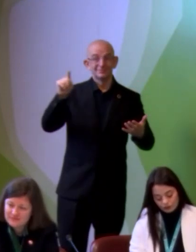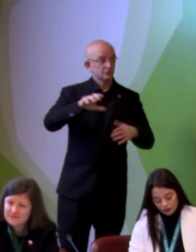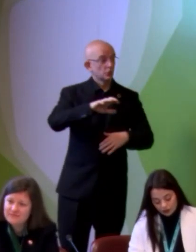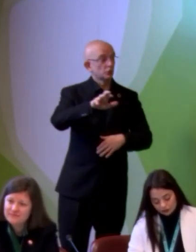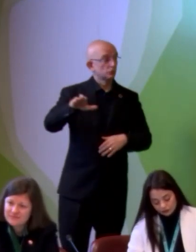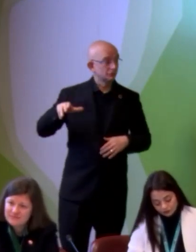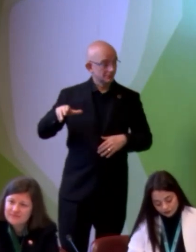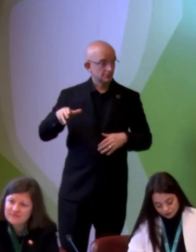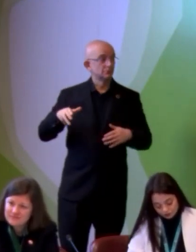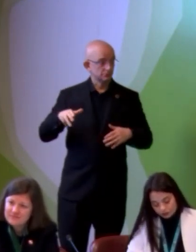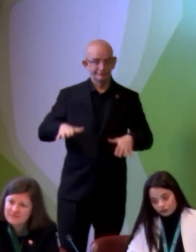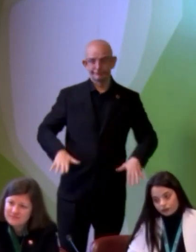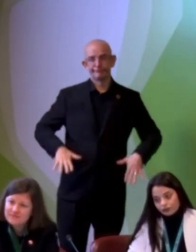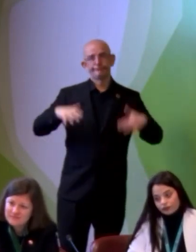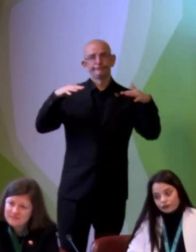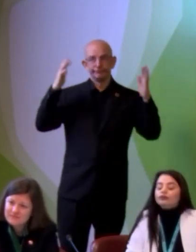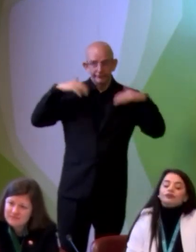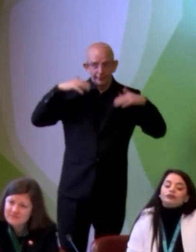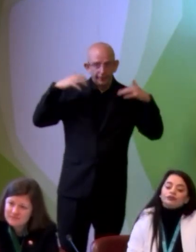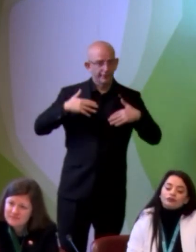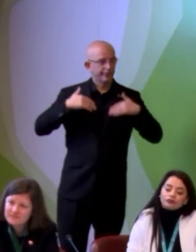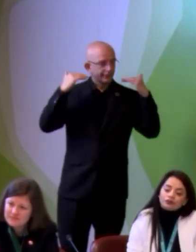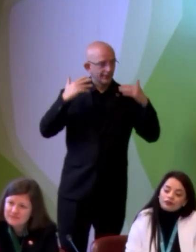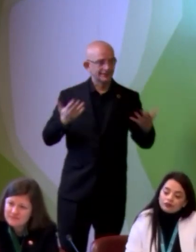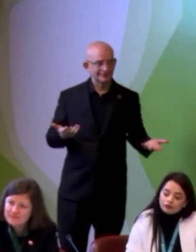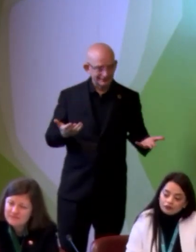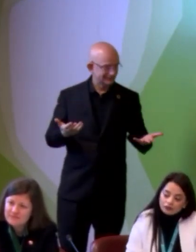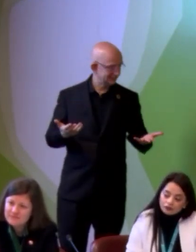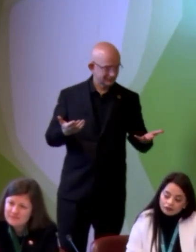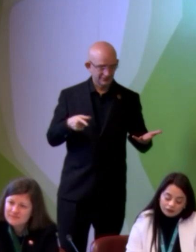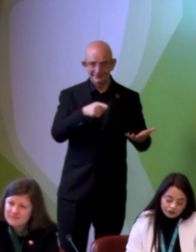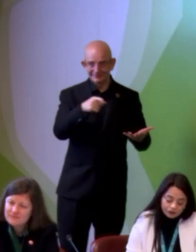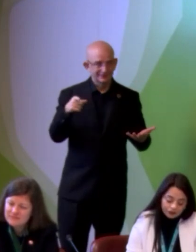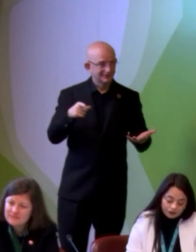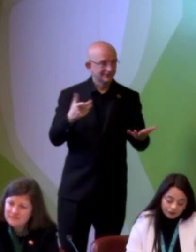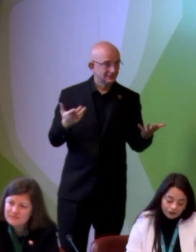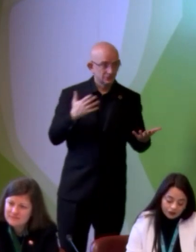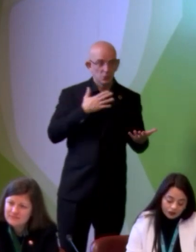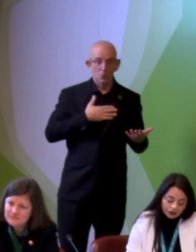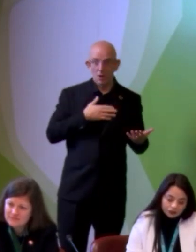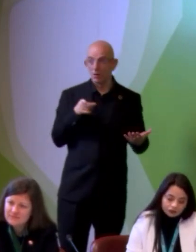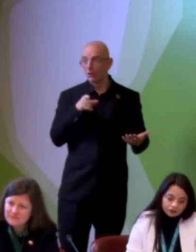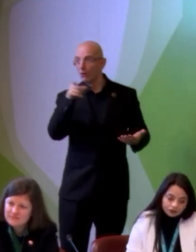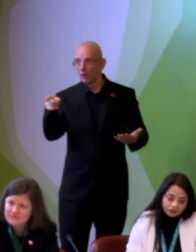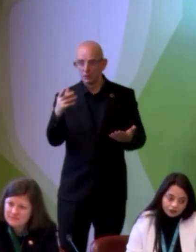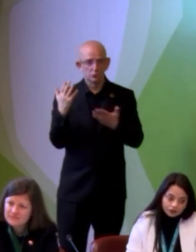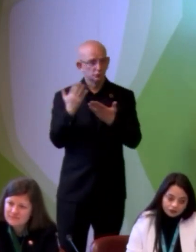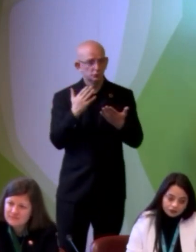are the children who will not have the opportunity to go to school. We have at least